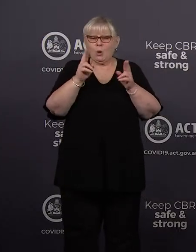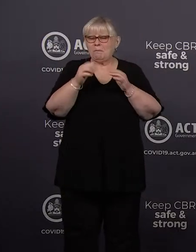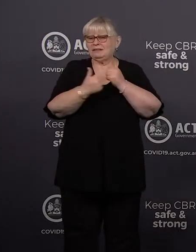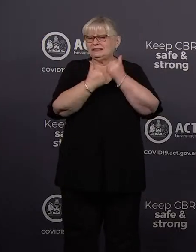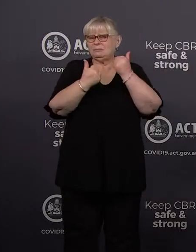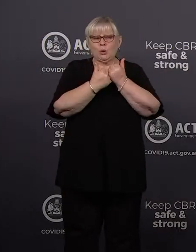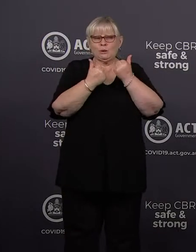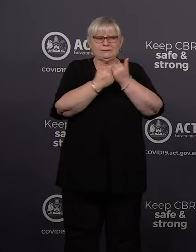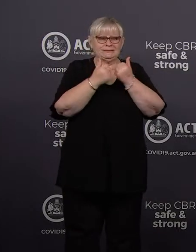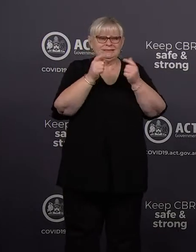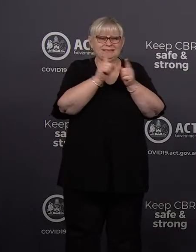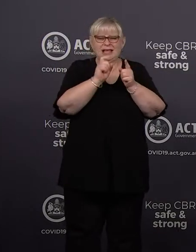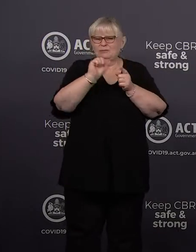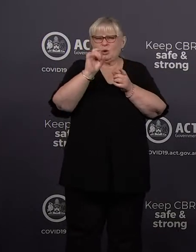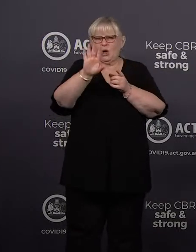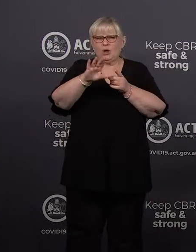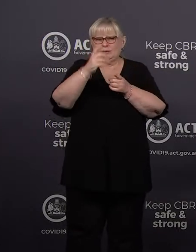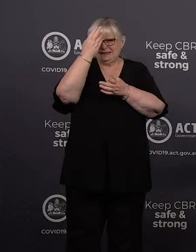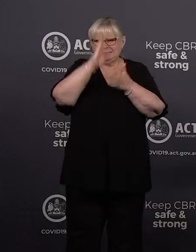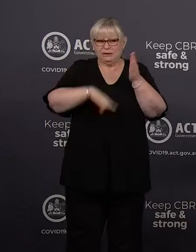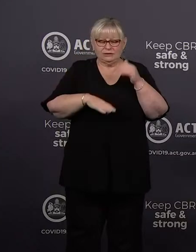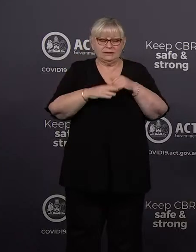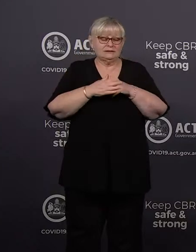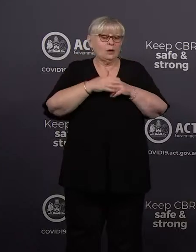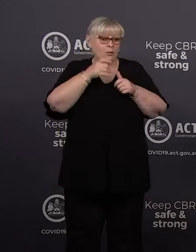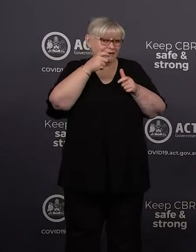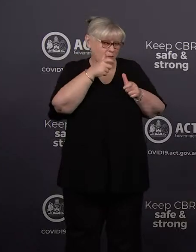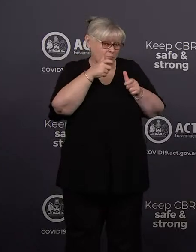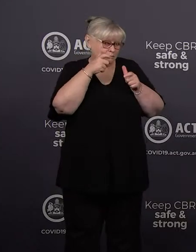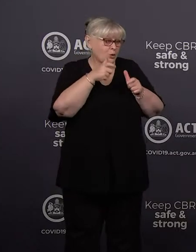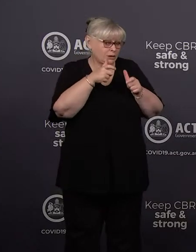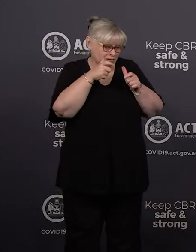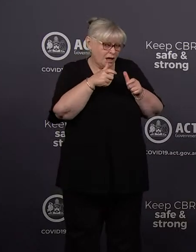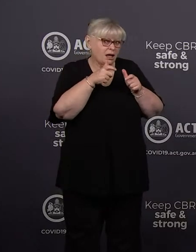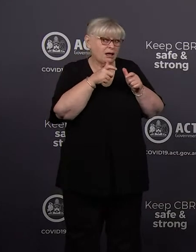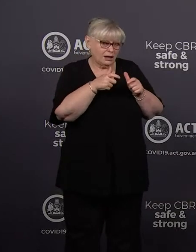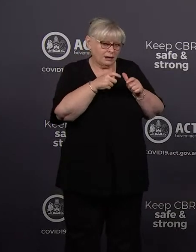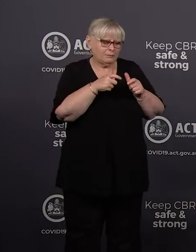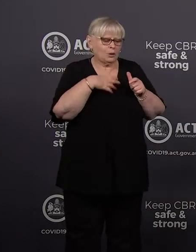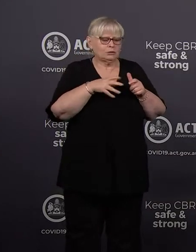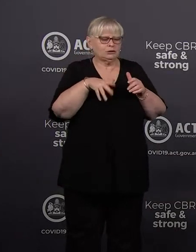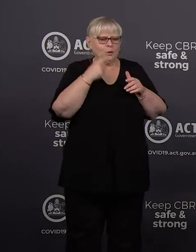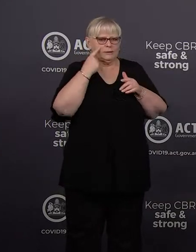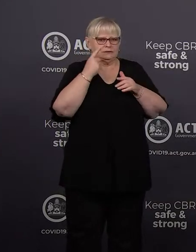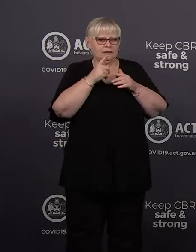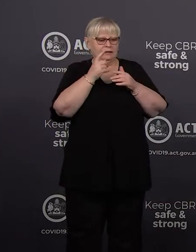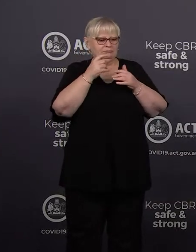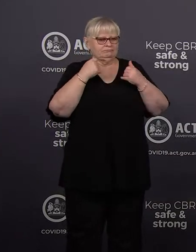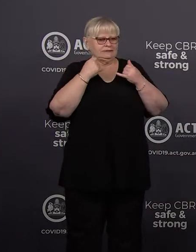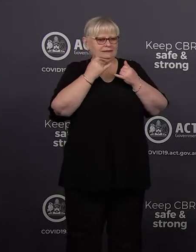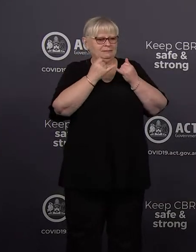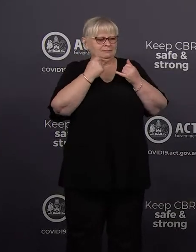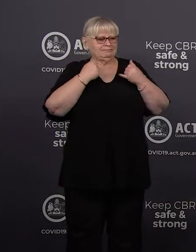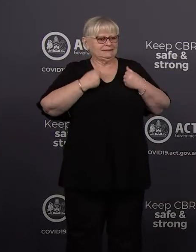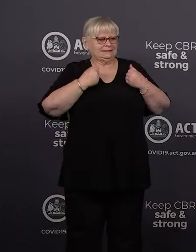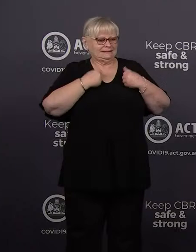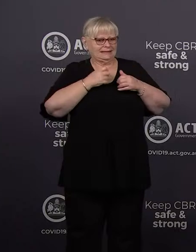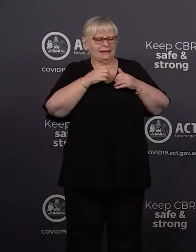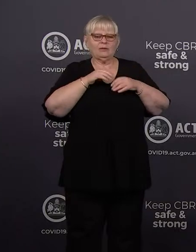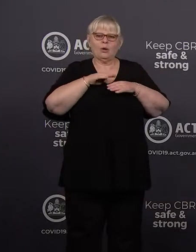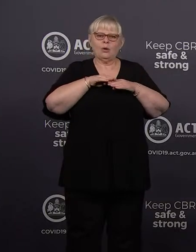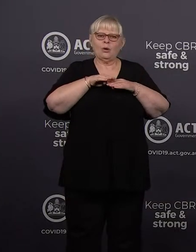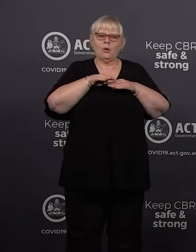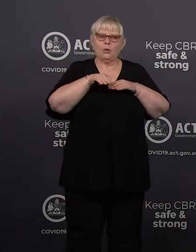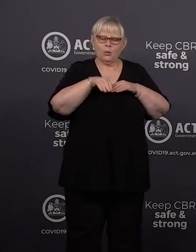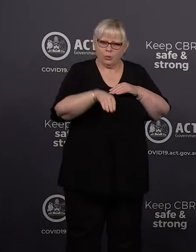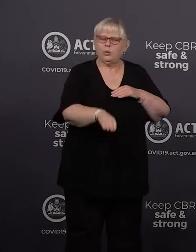provide. Sometimes it's about closely monitoring because we're concerned that that person may rapidly deteriorate, and that may be if they've got